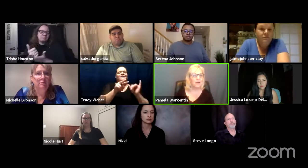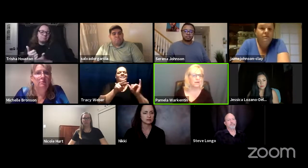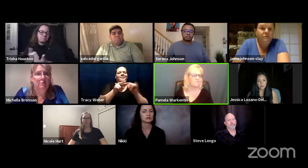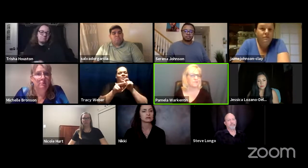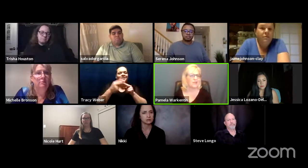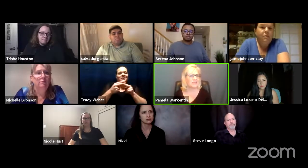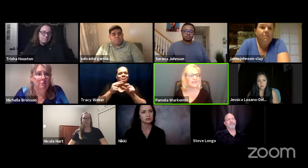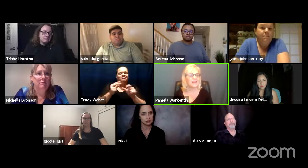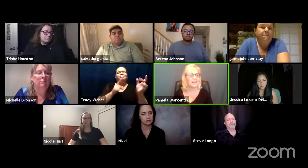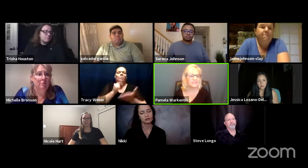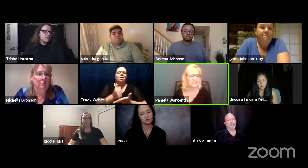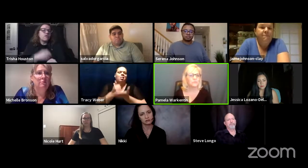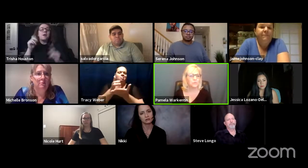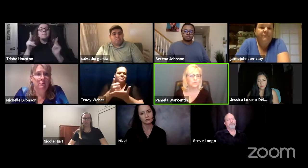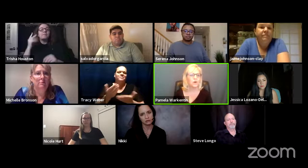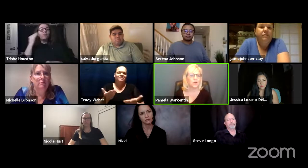a face, and a sense of who you are